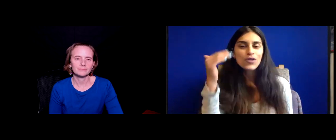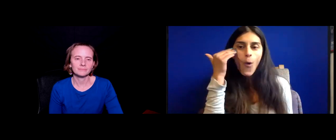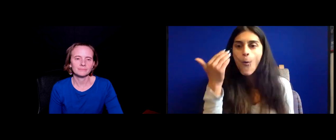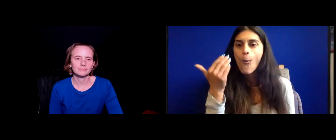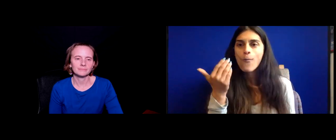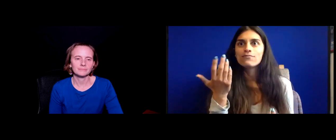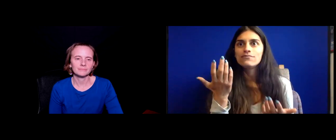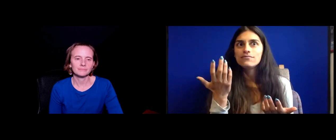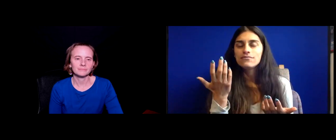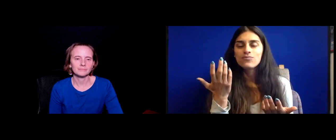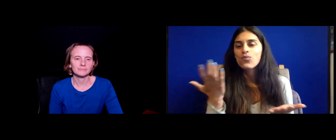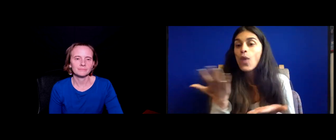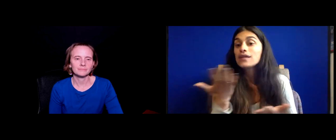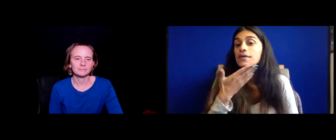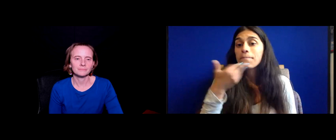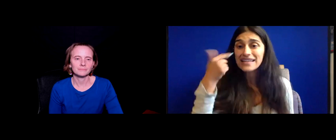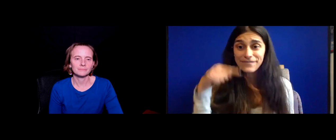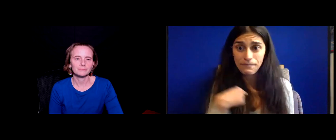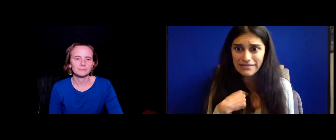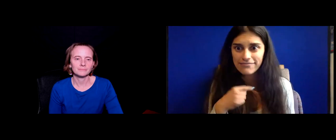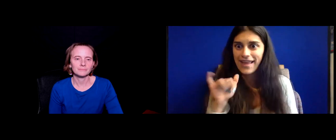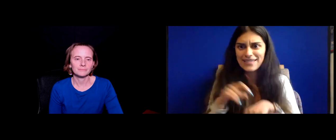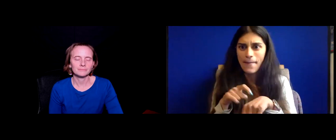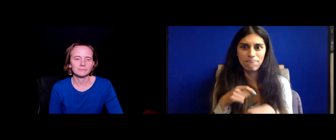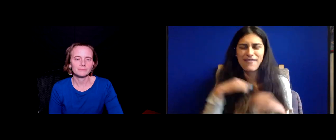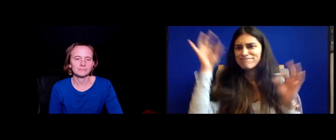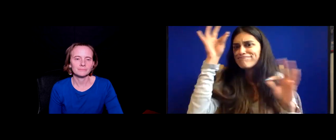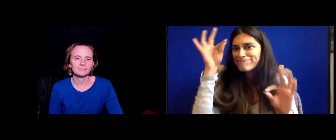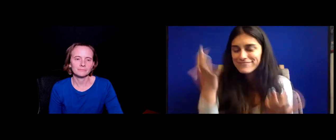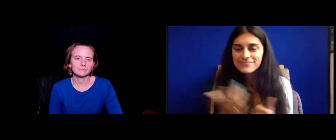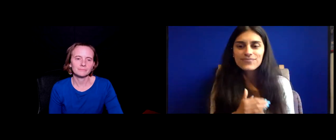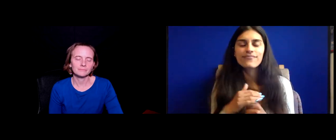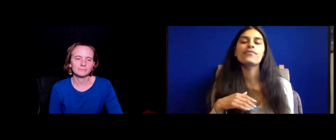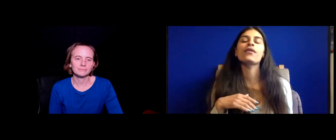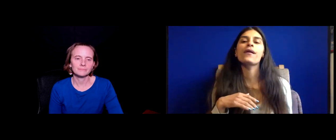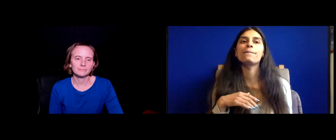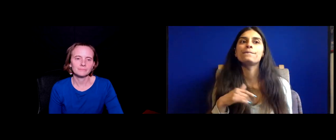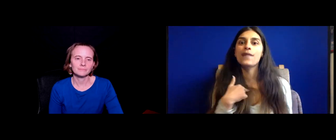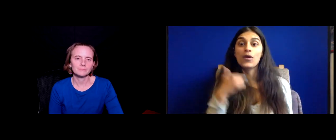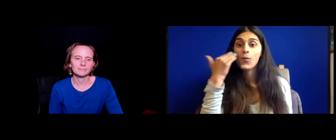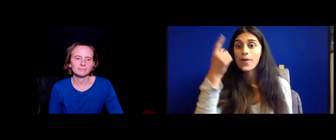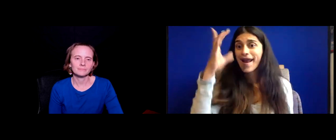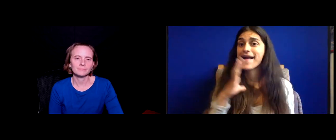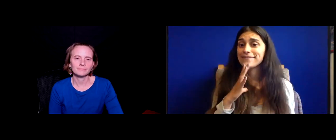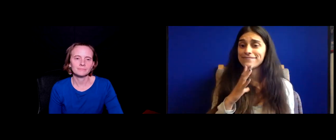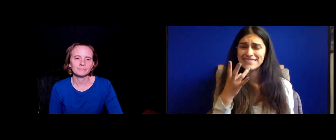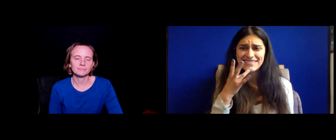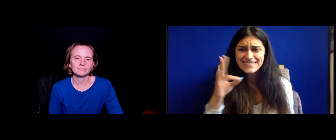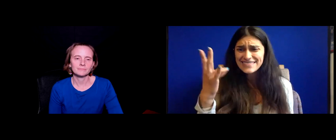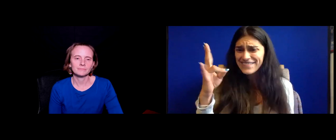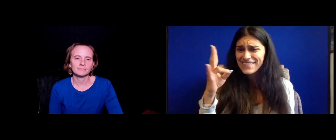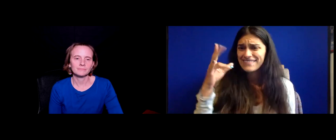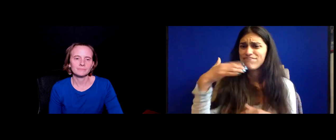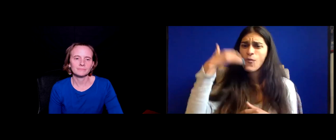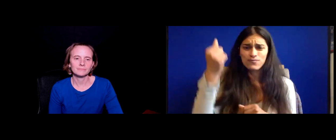I was young, as I mentioned, and I wasn't really aware or knowledgeable about what was best for me. I was just, I